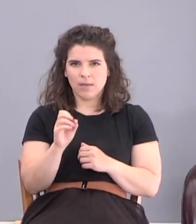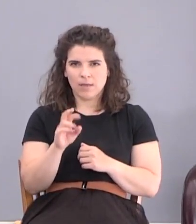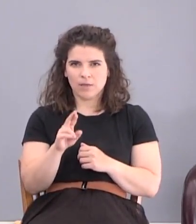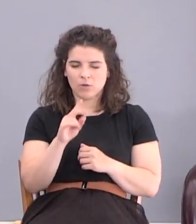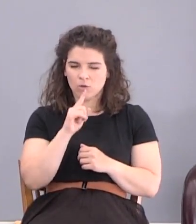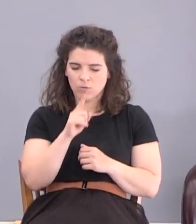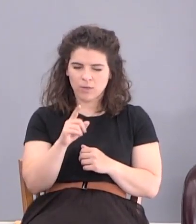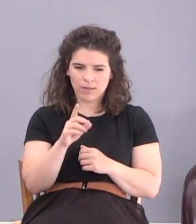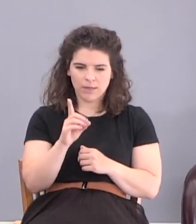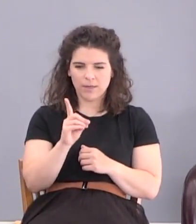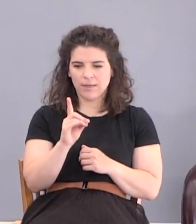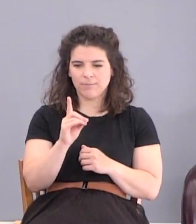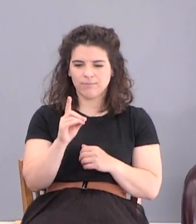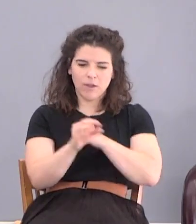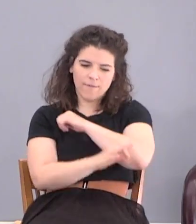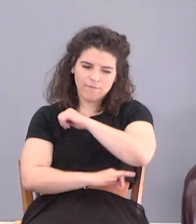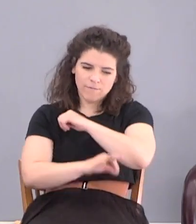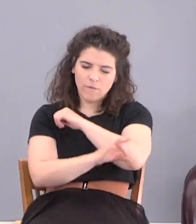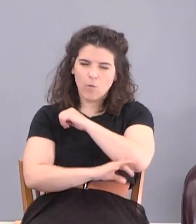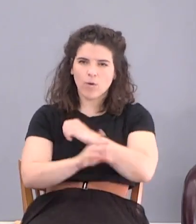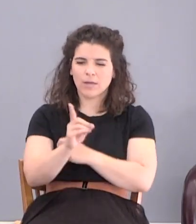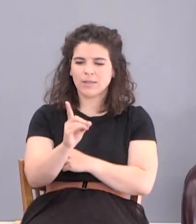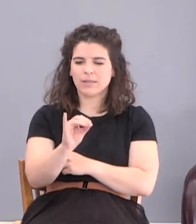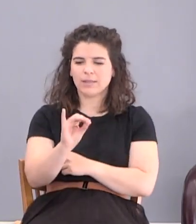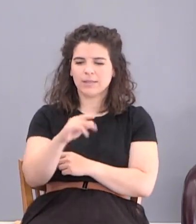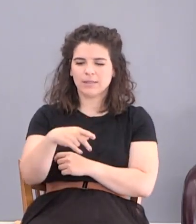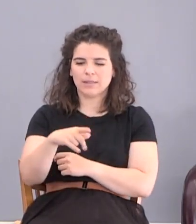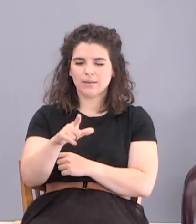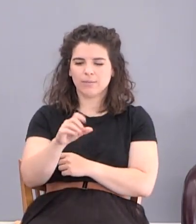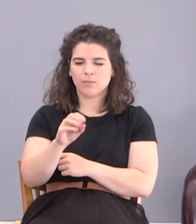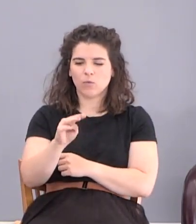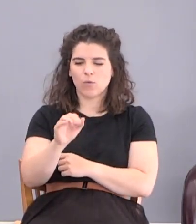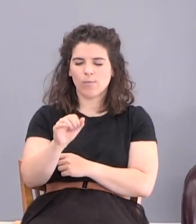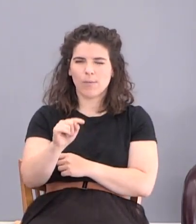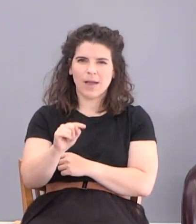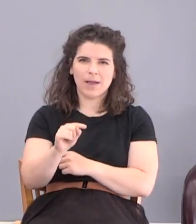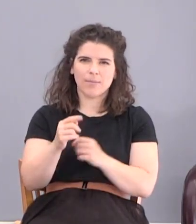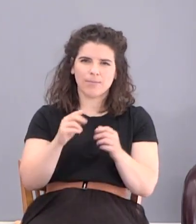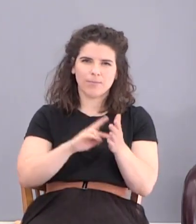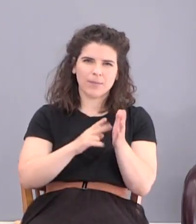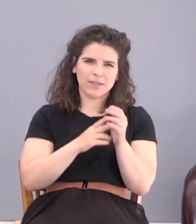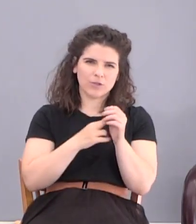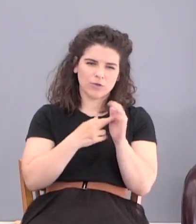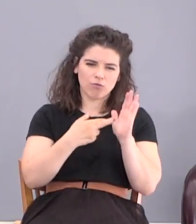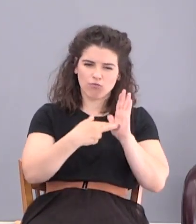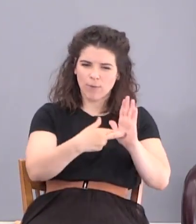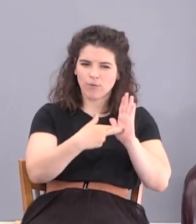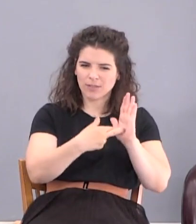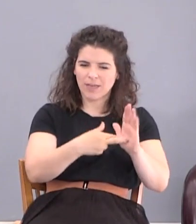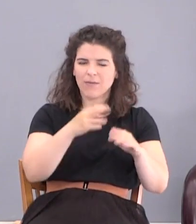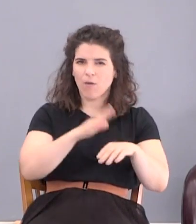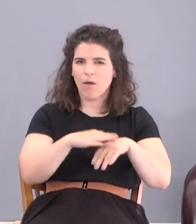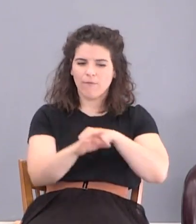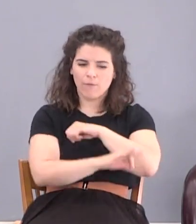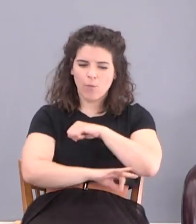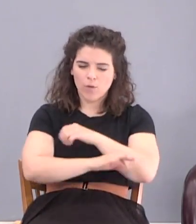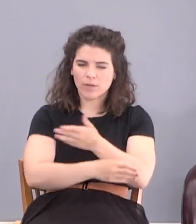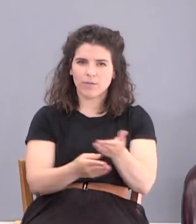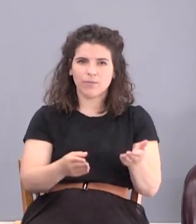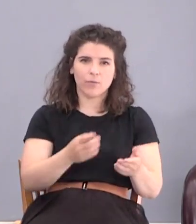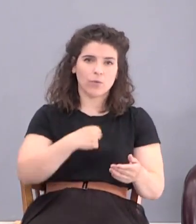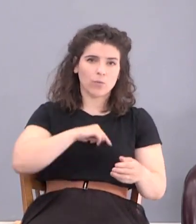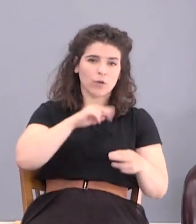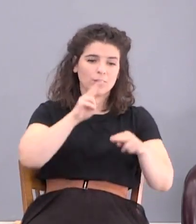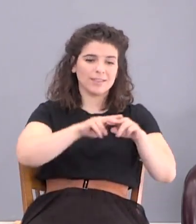you're a diplomat on foreign soil. So think about that. We're seated in heavenly places. Christ is seated in